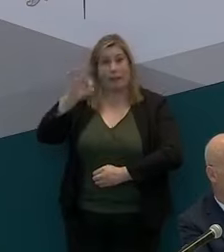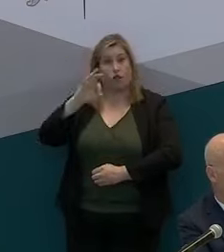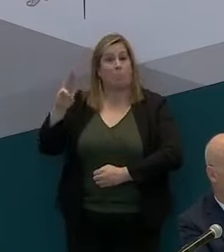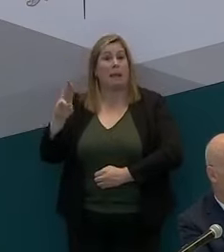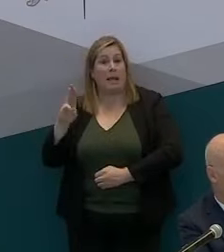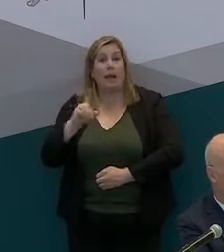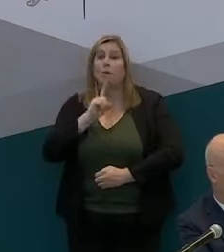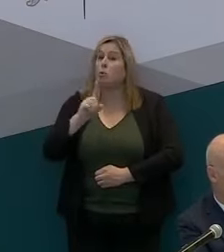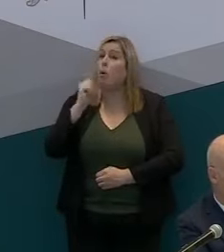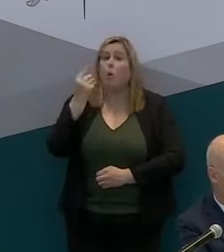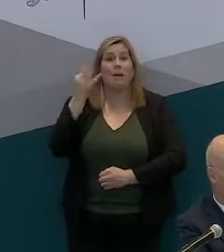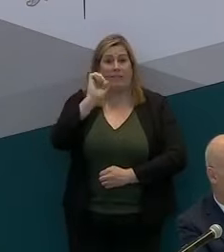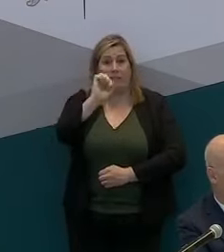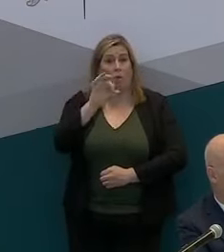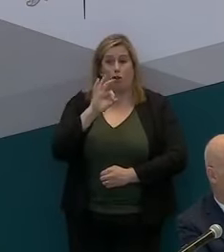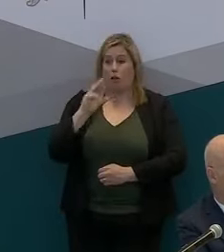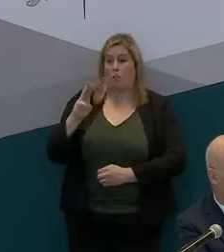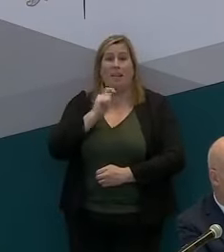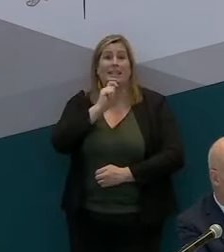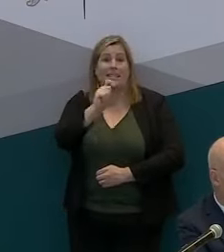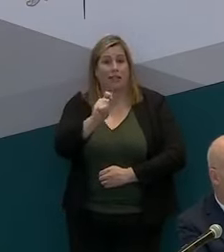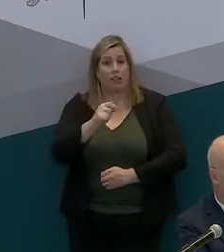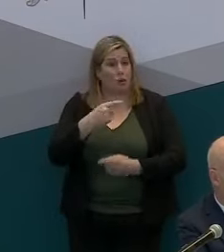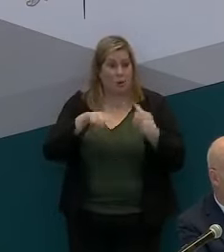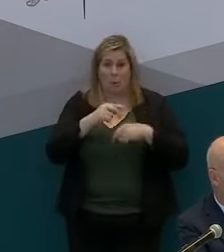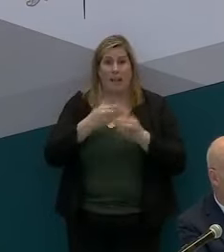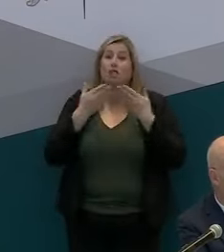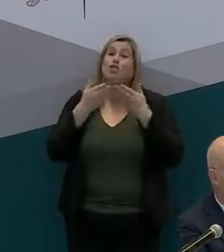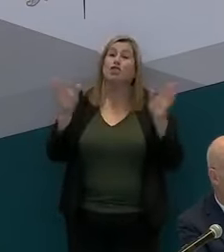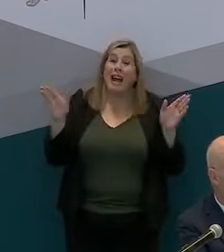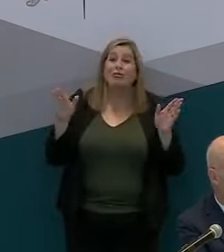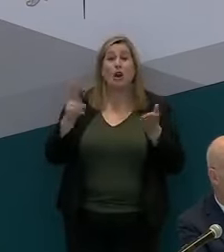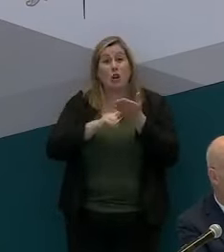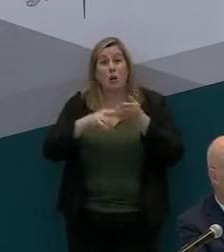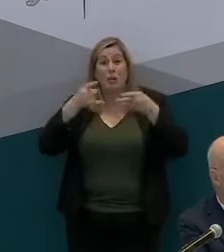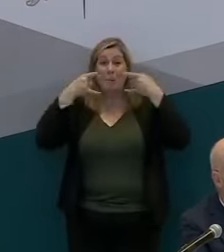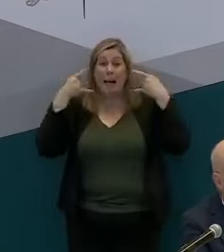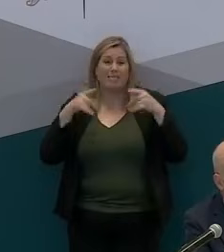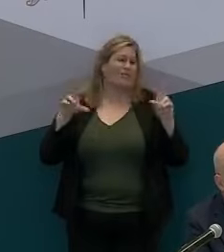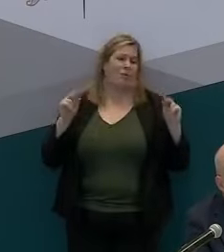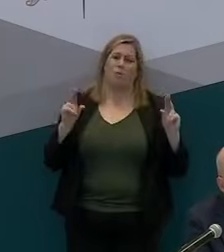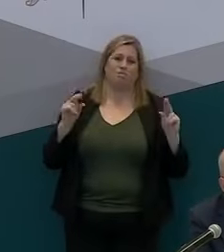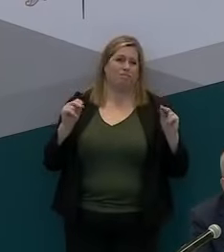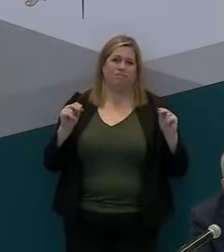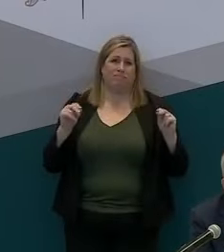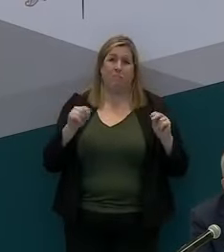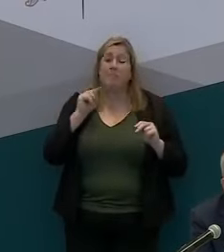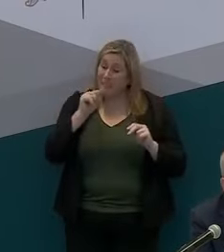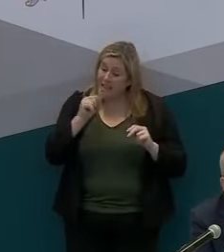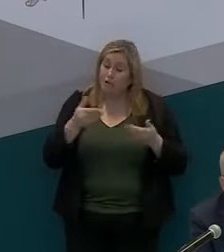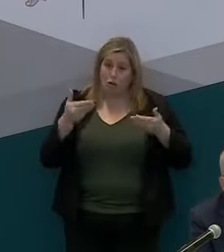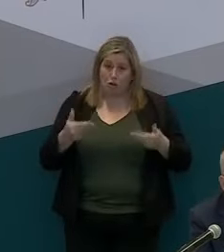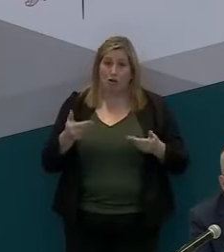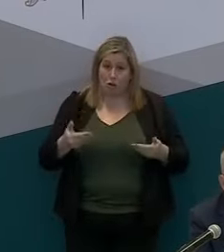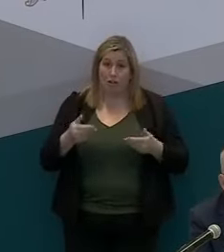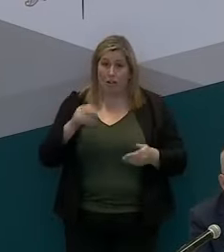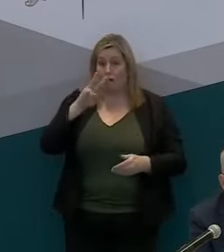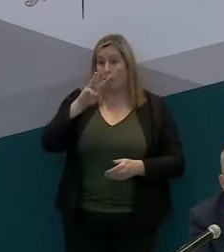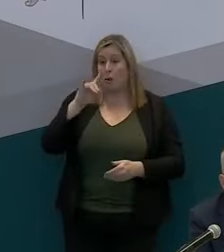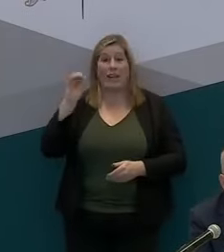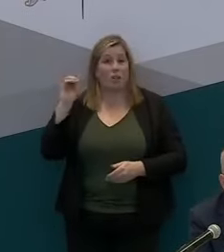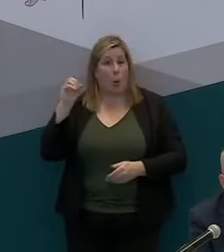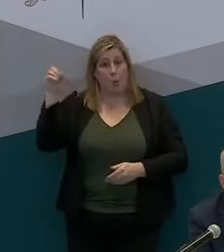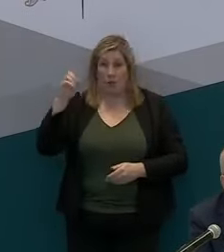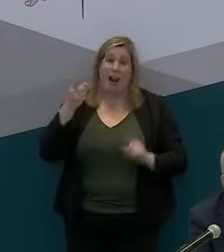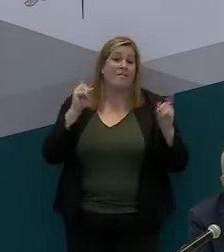told by your doctor at the moment, we don't recommend general use of masks in the population. That's the current position of the WHO. I've explained it